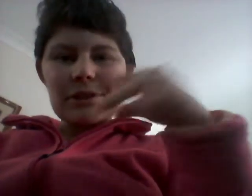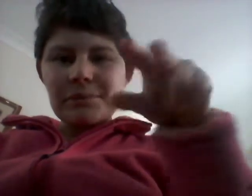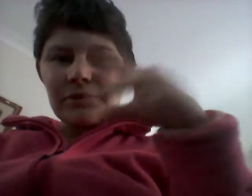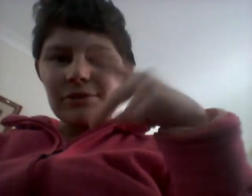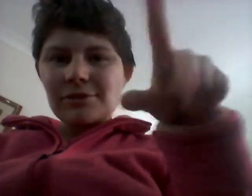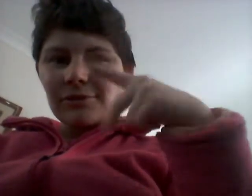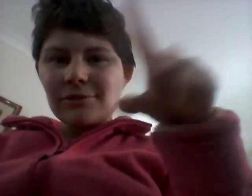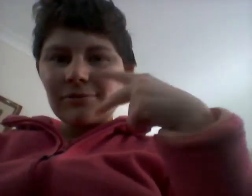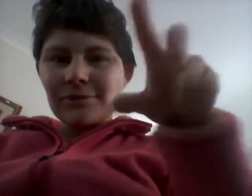Purple,